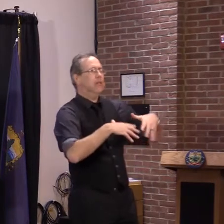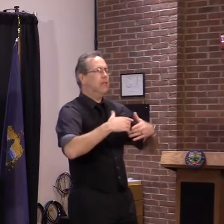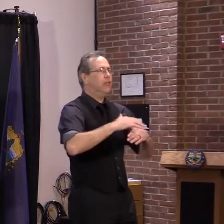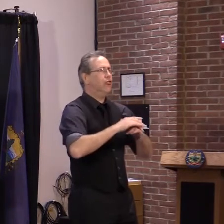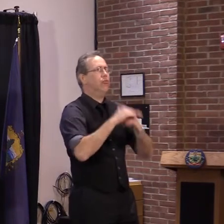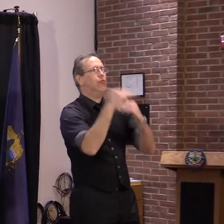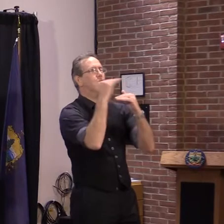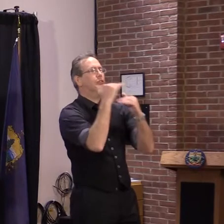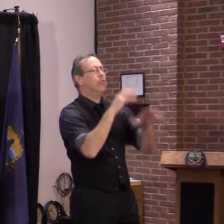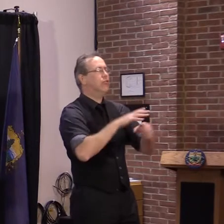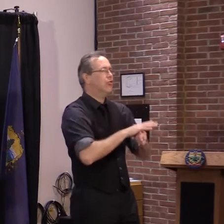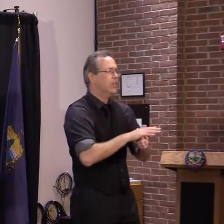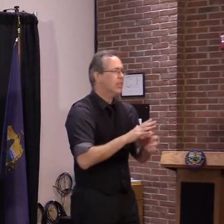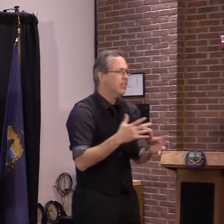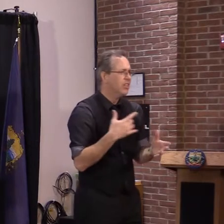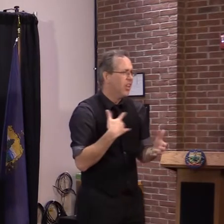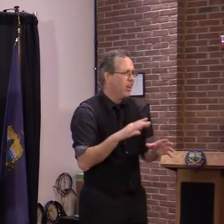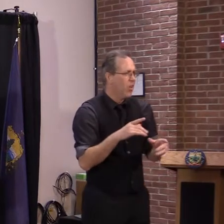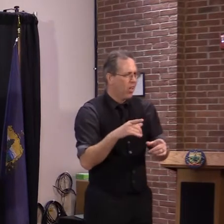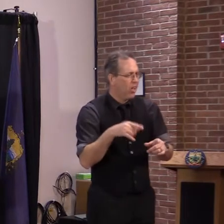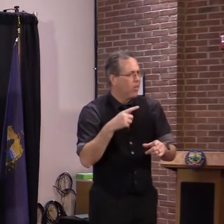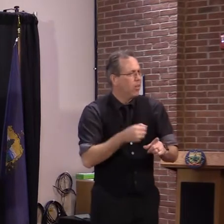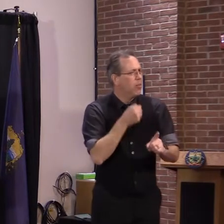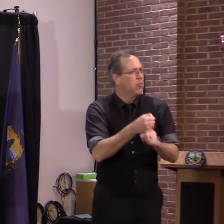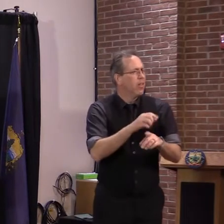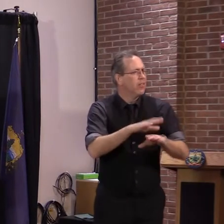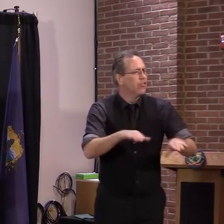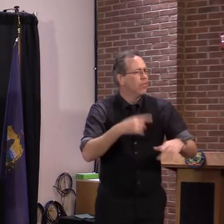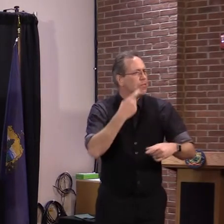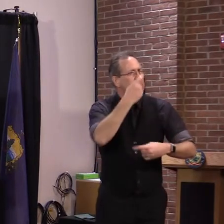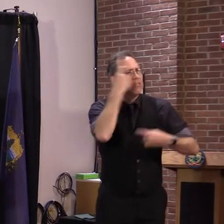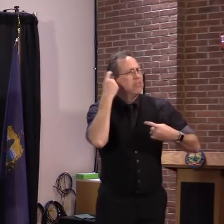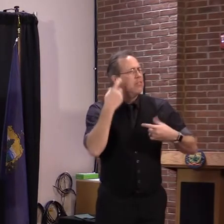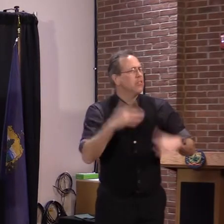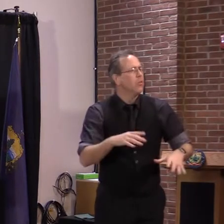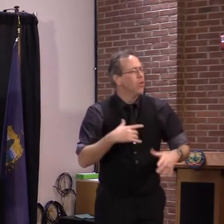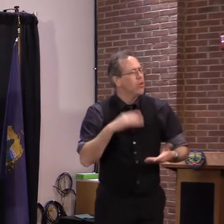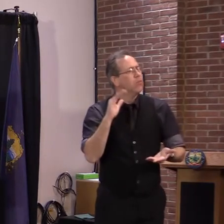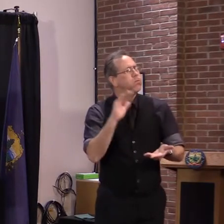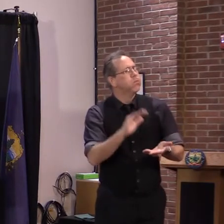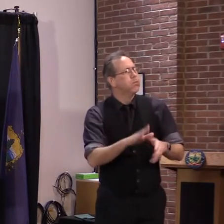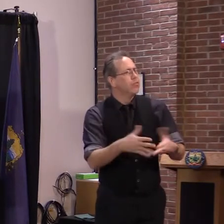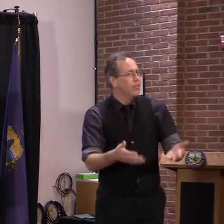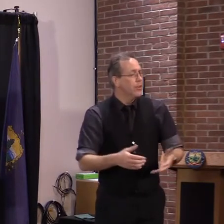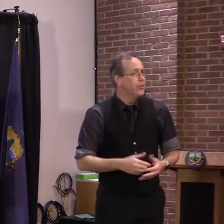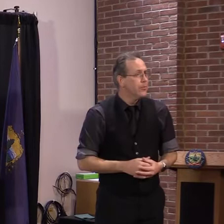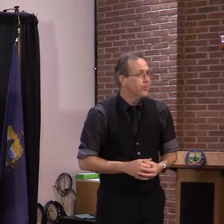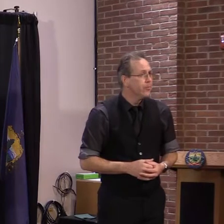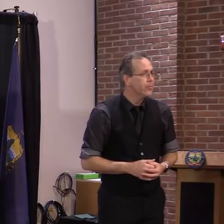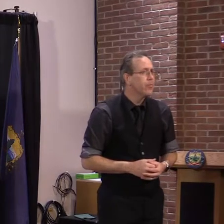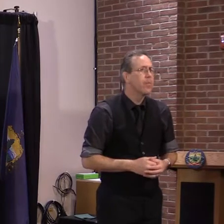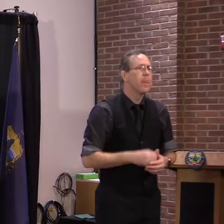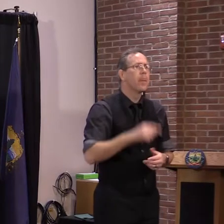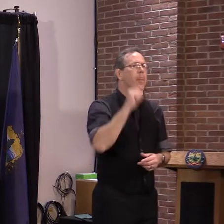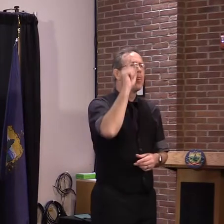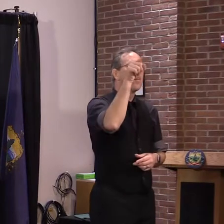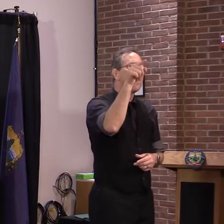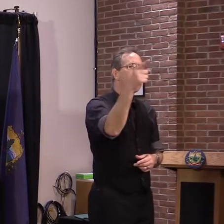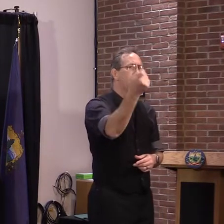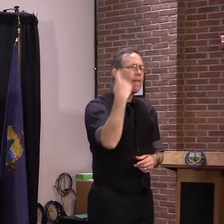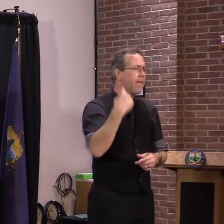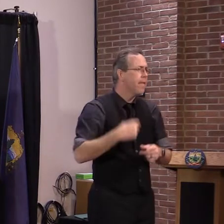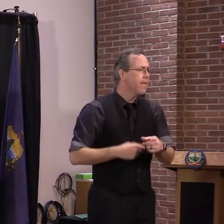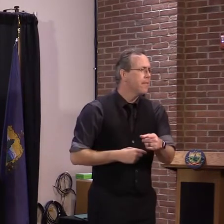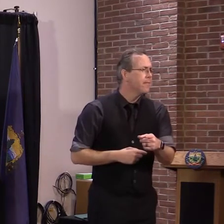an effect on our kids, a negative effect on our kids. Governor, Considering that we are very close to the two-year anniversary